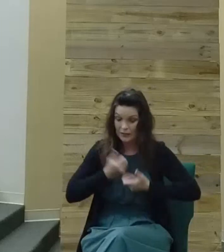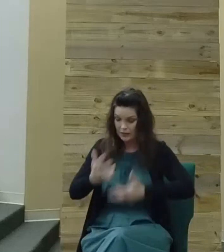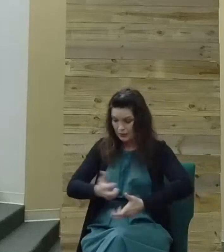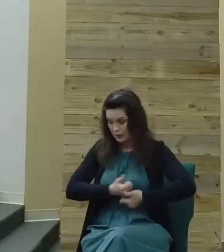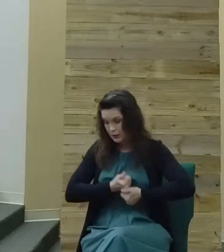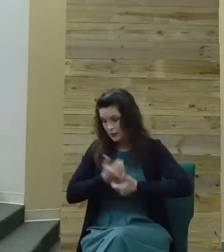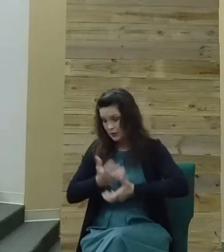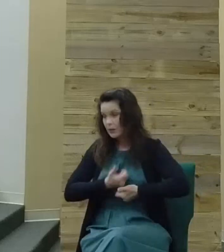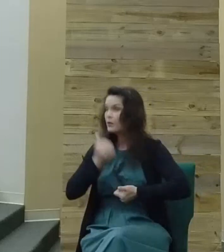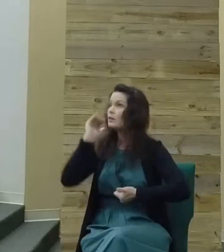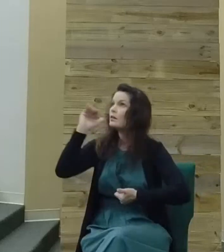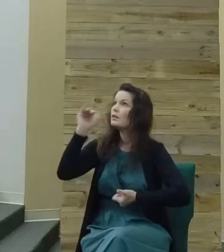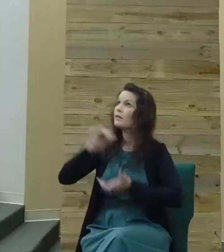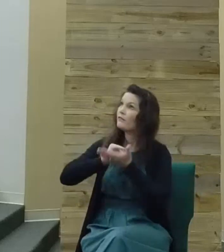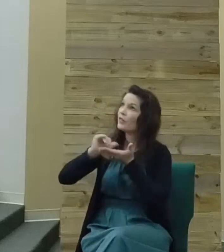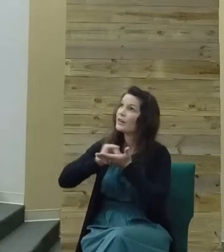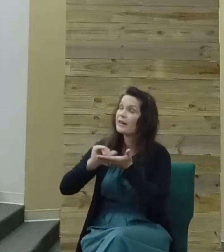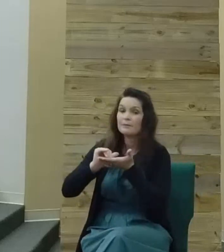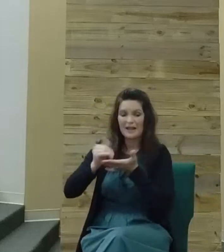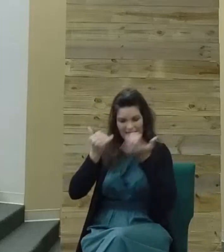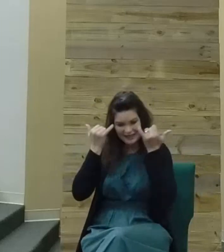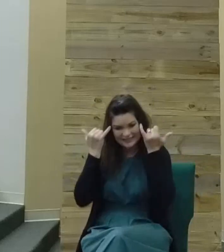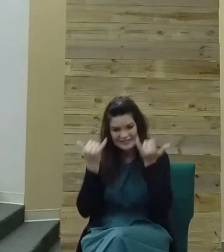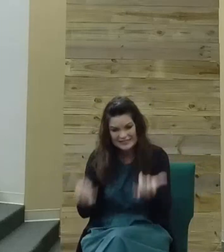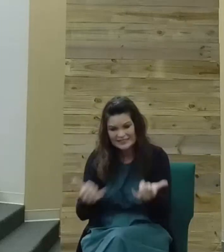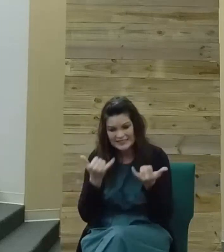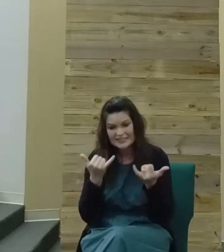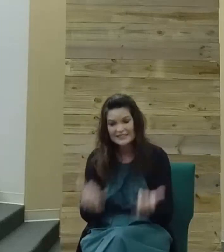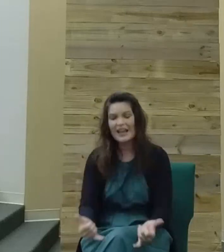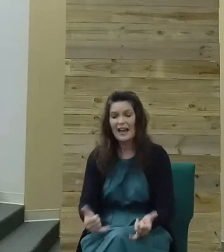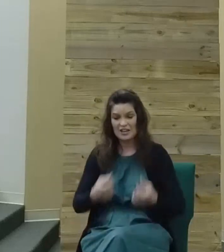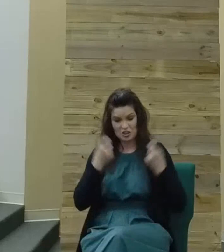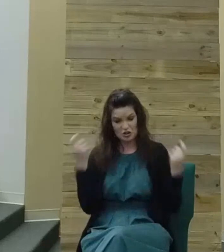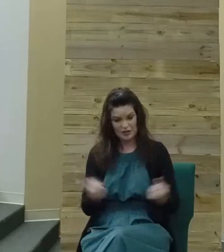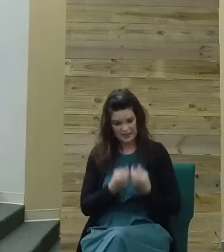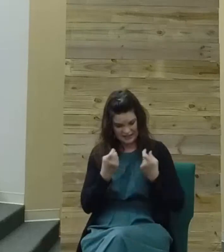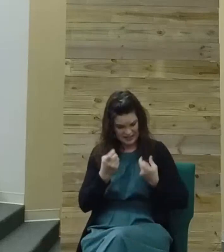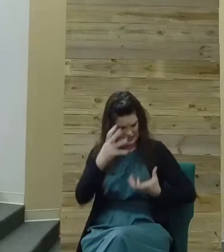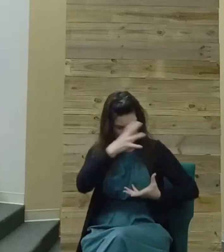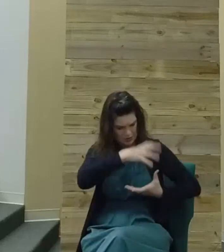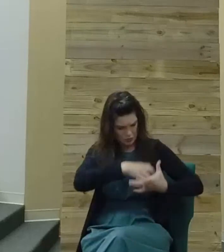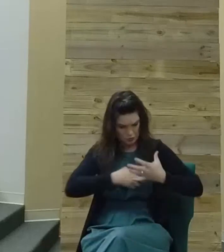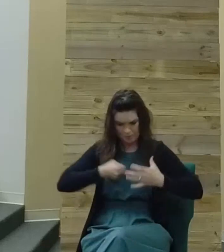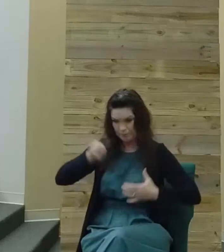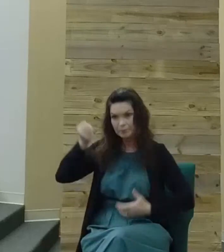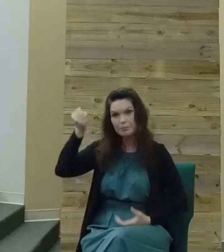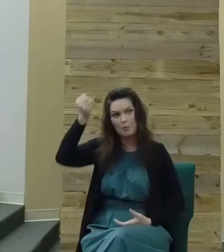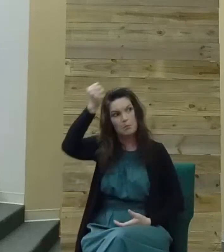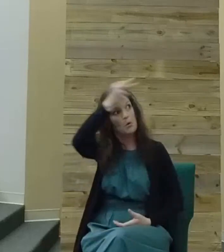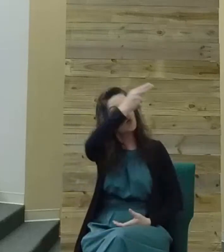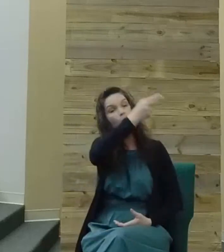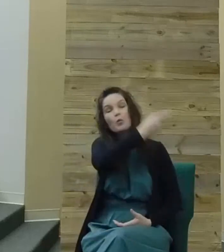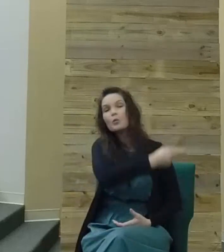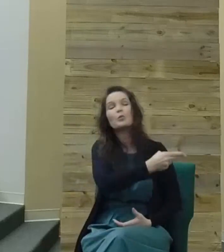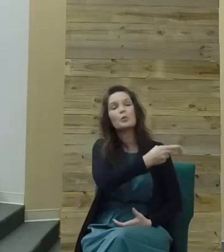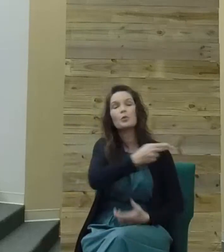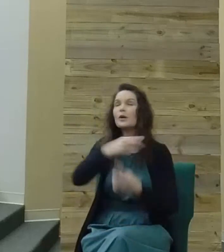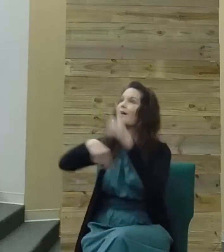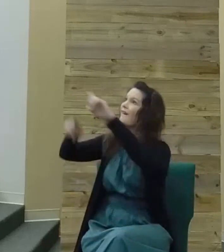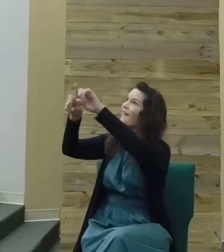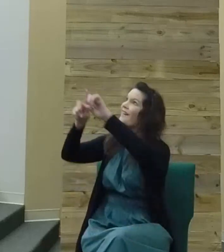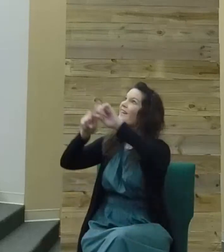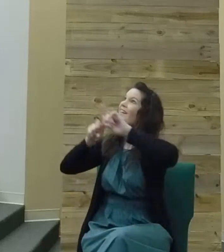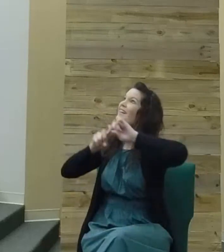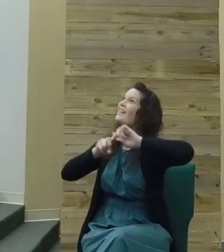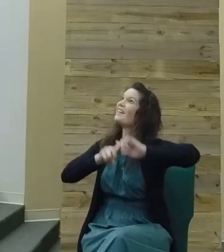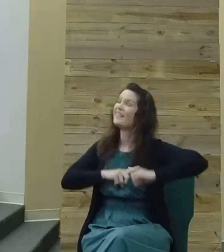sins to God and ask him to forgive you. Let today be the day that your sinfulness is removed from you and